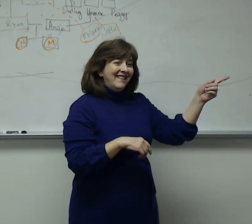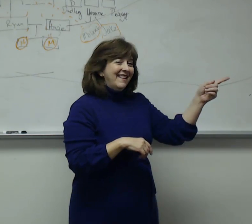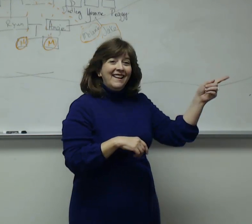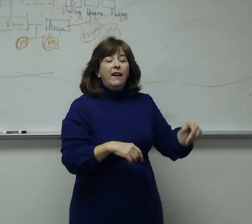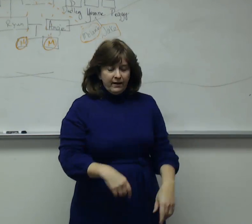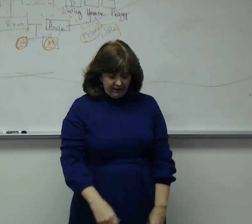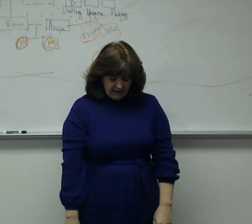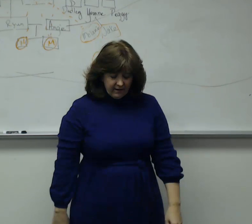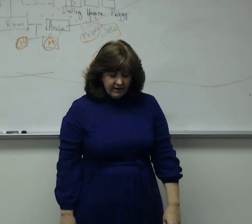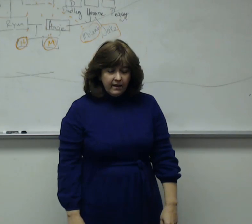and